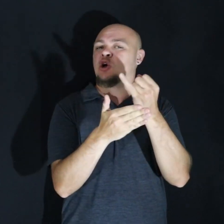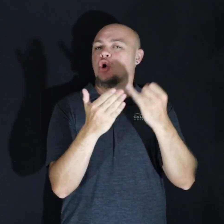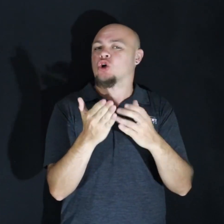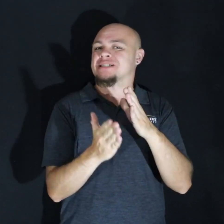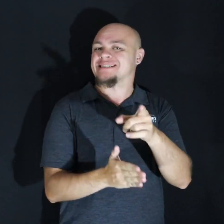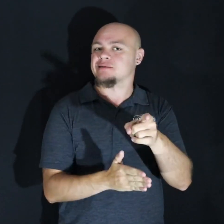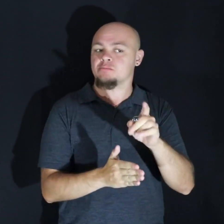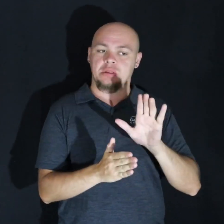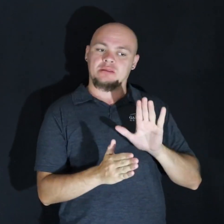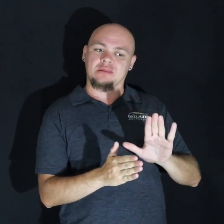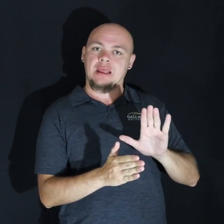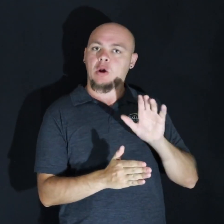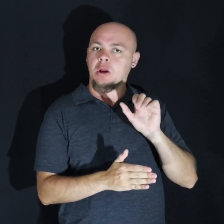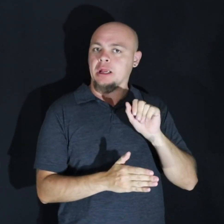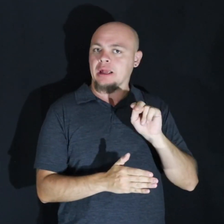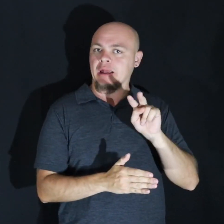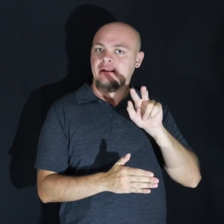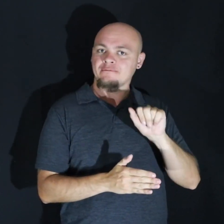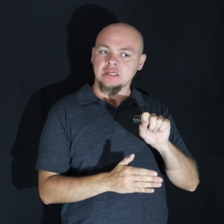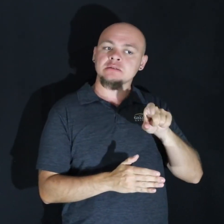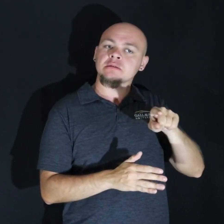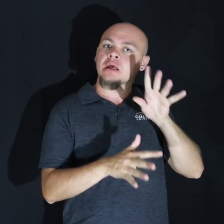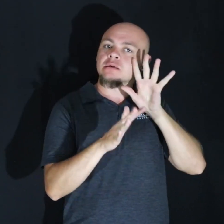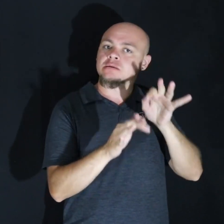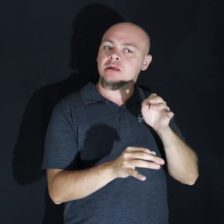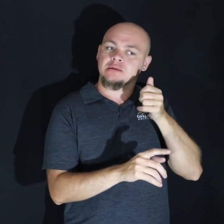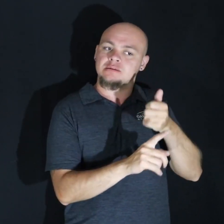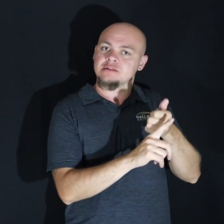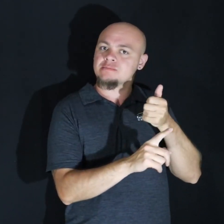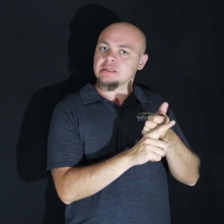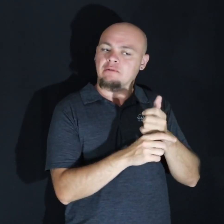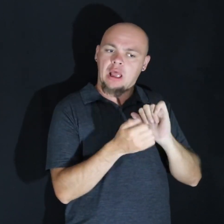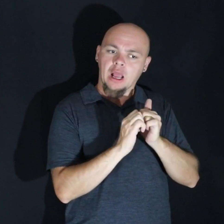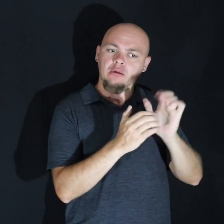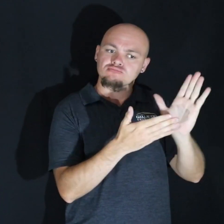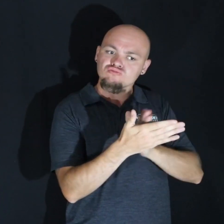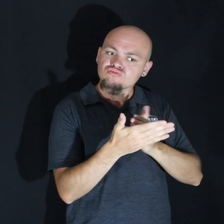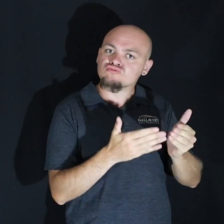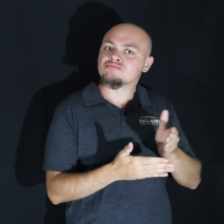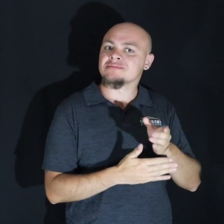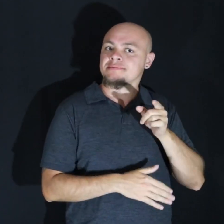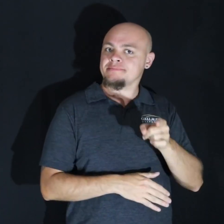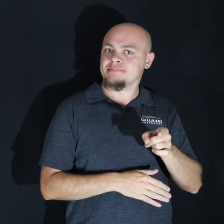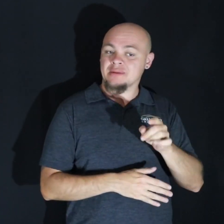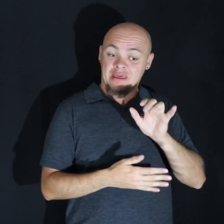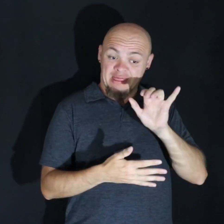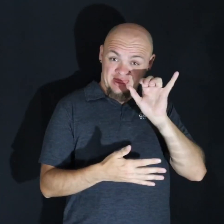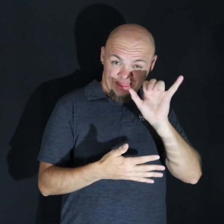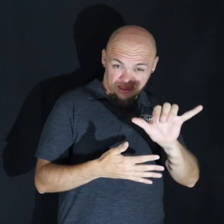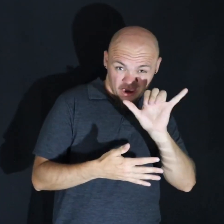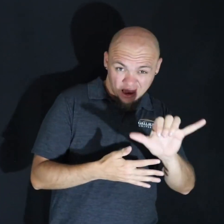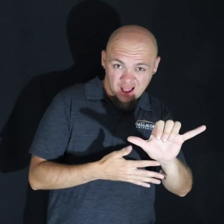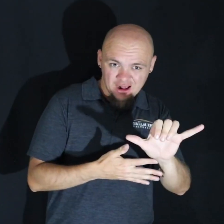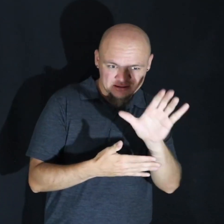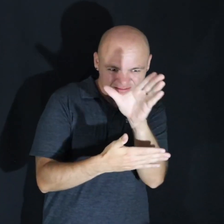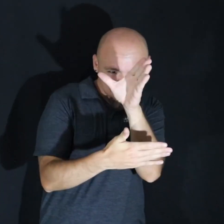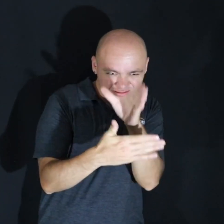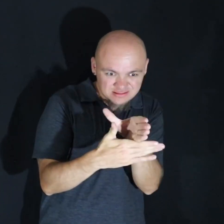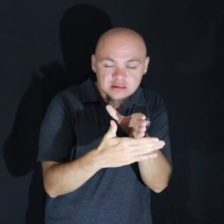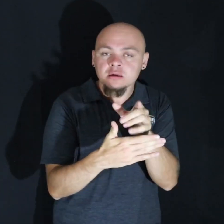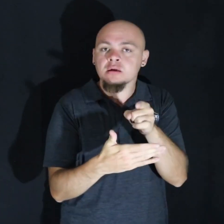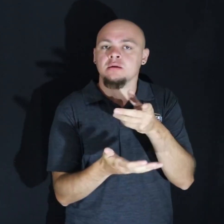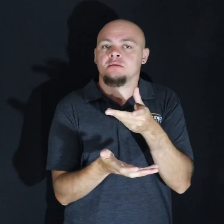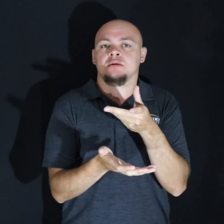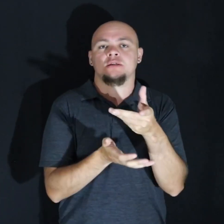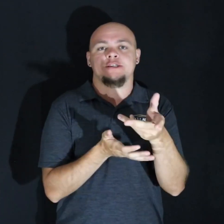have their own canvas and the ability to make their own version of that painting. This is the most